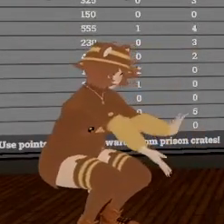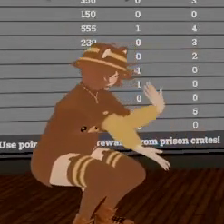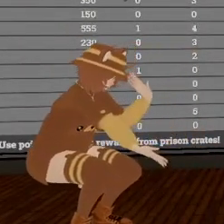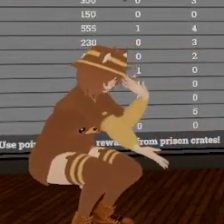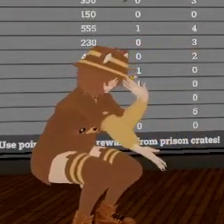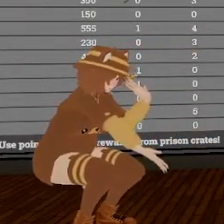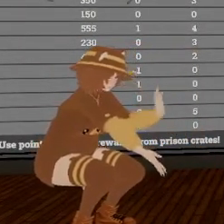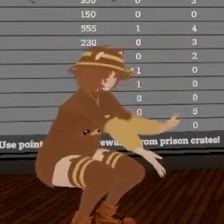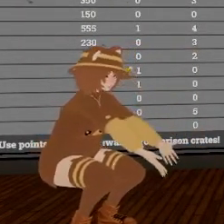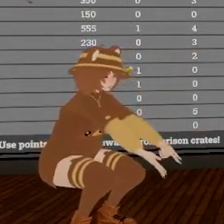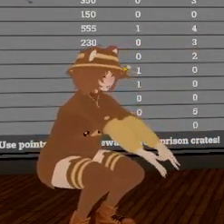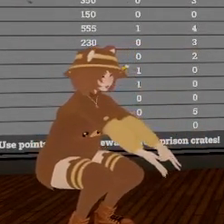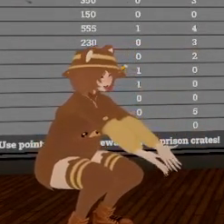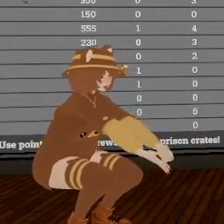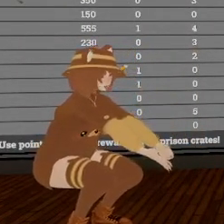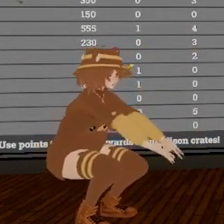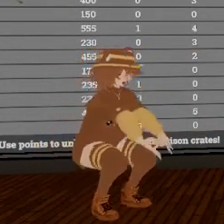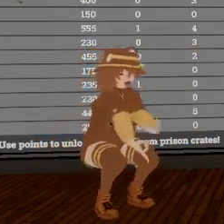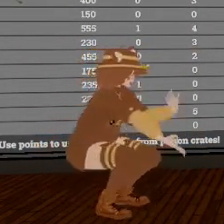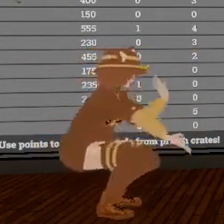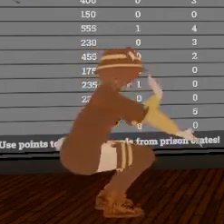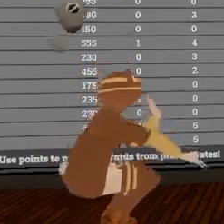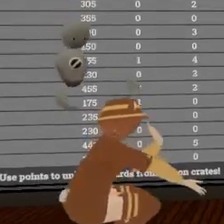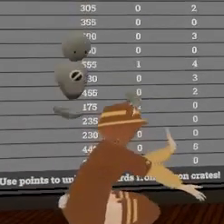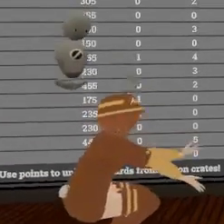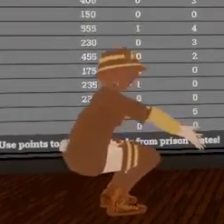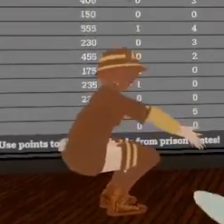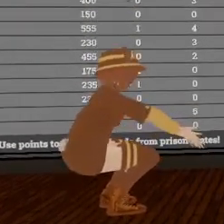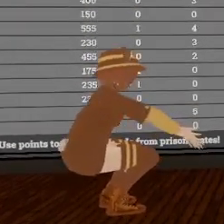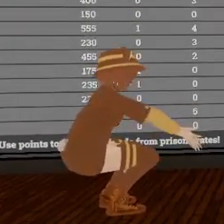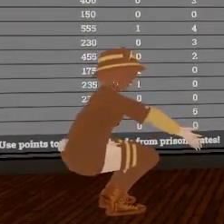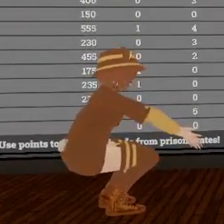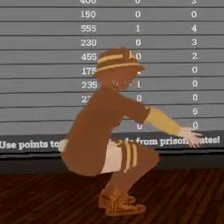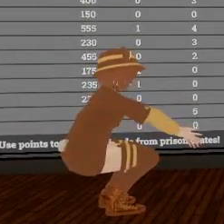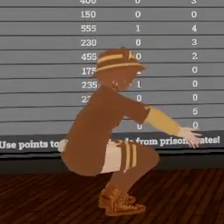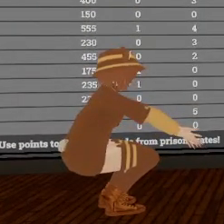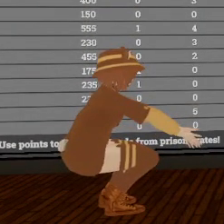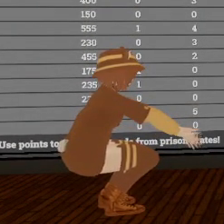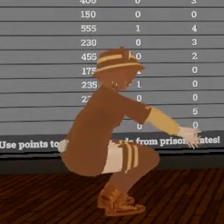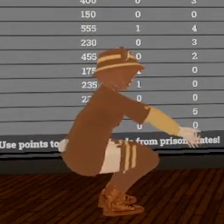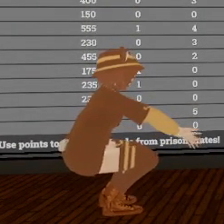I tried the strat that you did last round, and I got shot